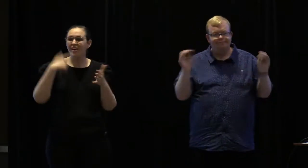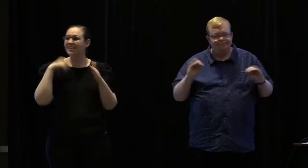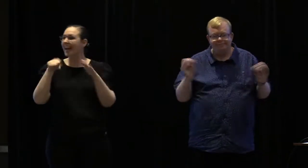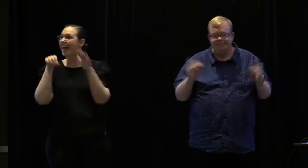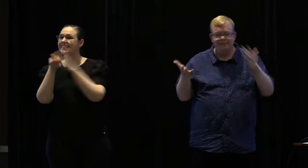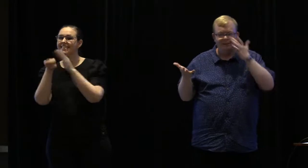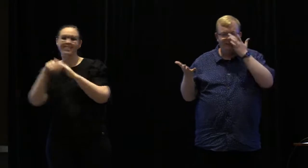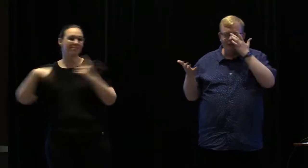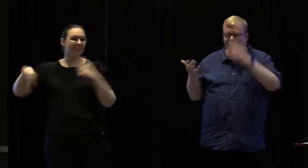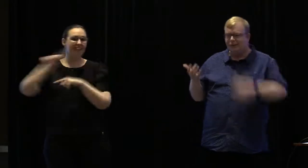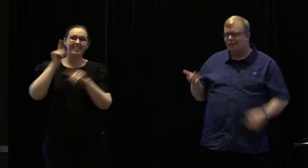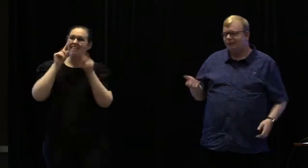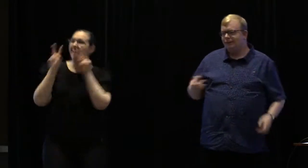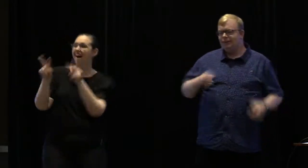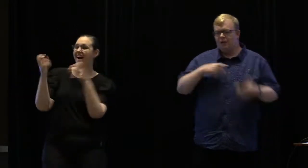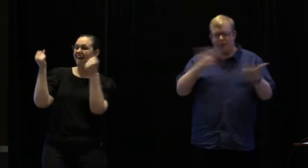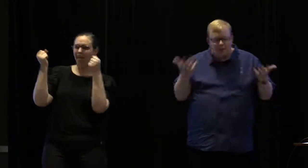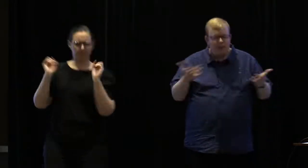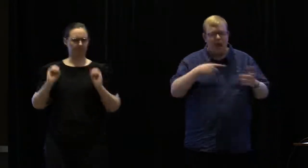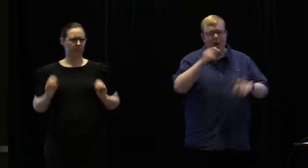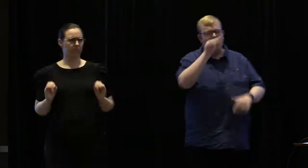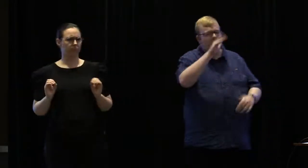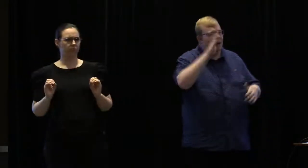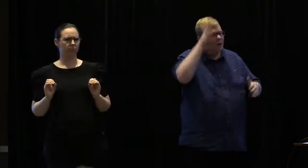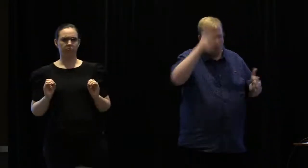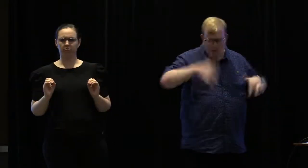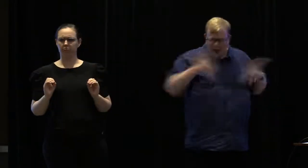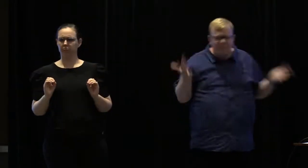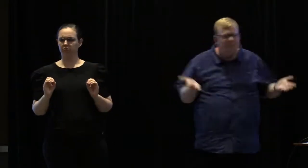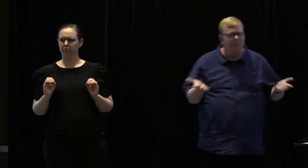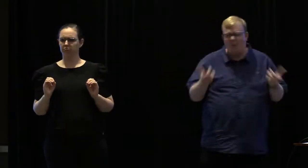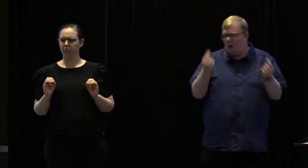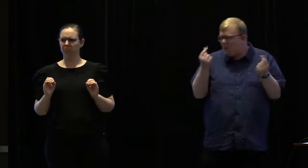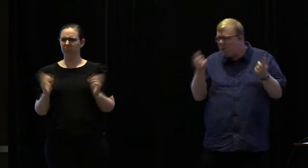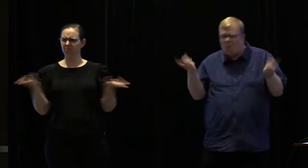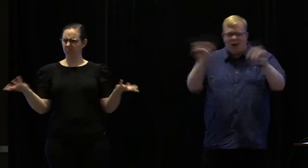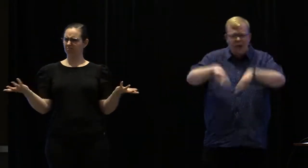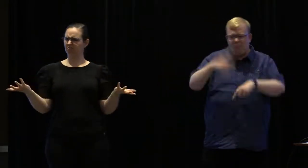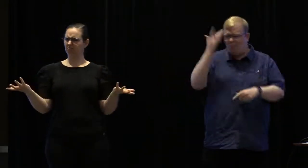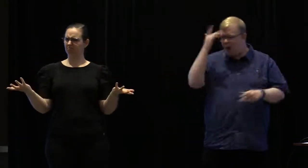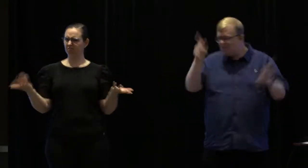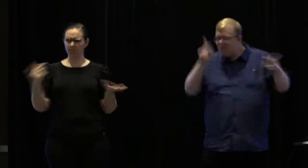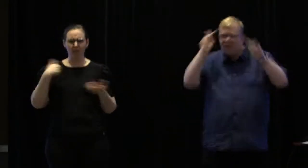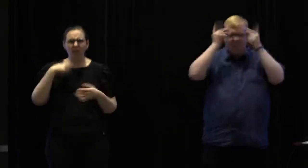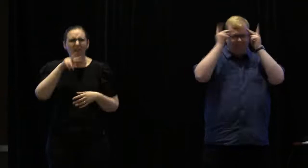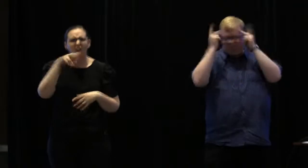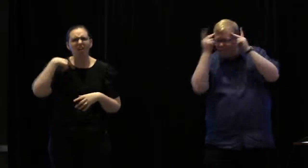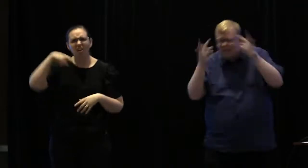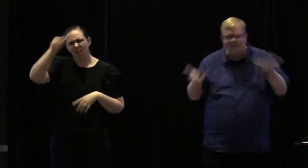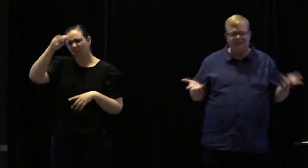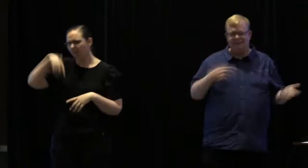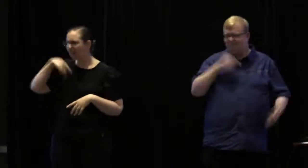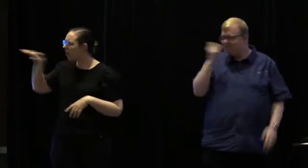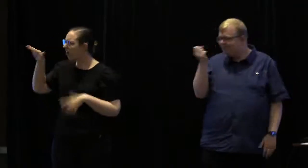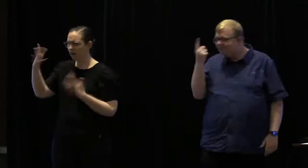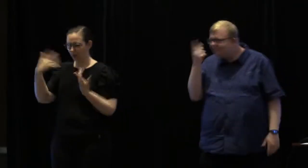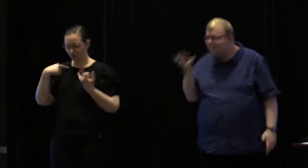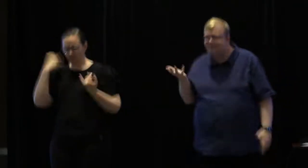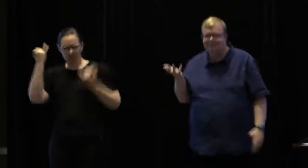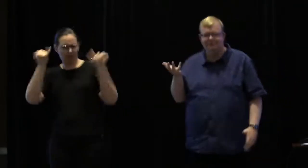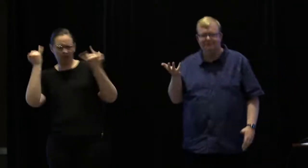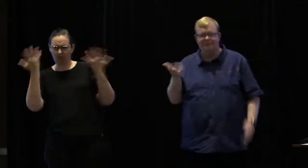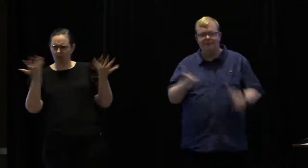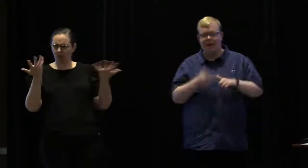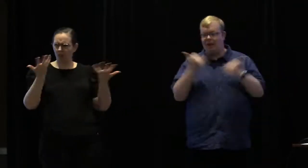no interpretation provided. And we didn't know what was going on. I had to ask my parents, why are people acting